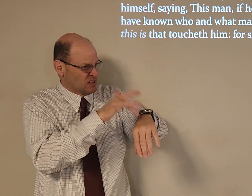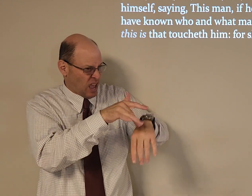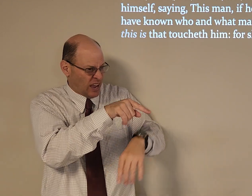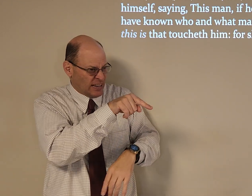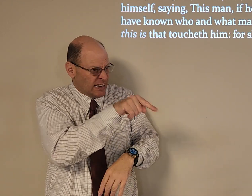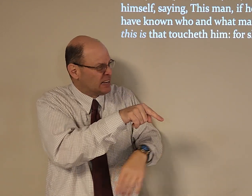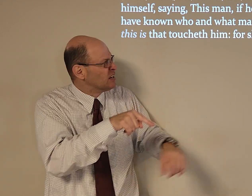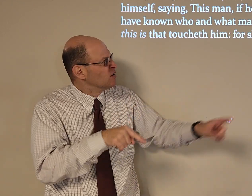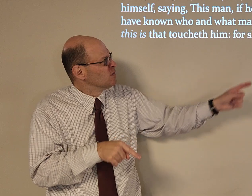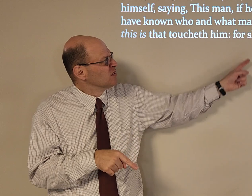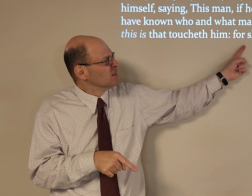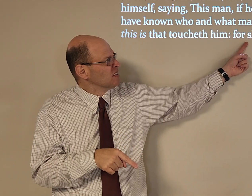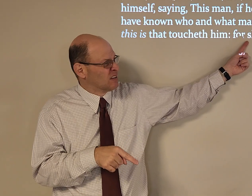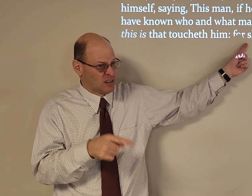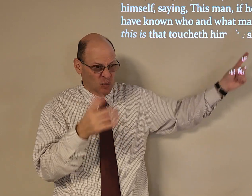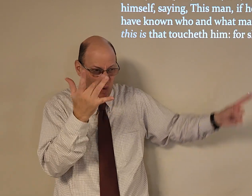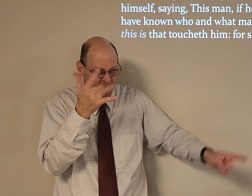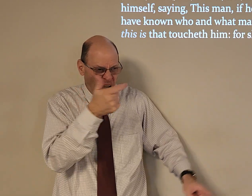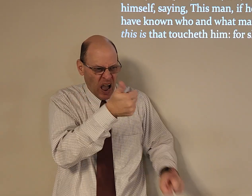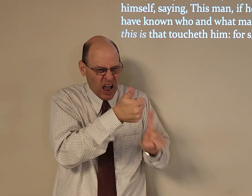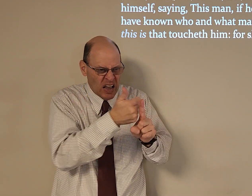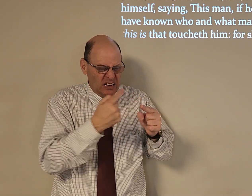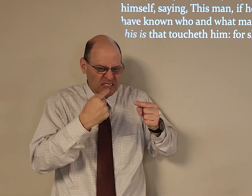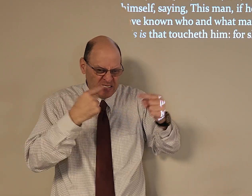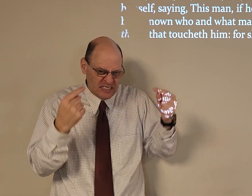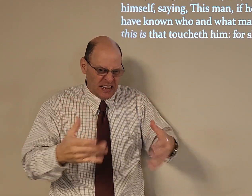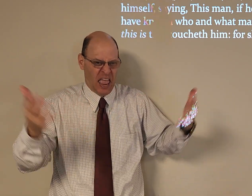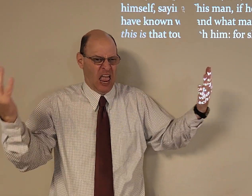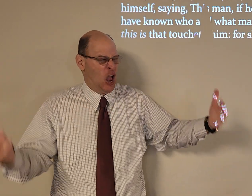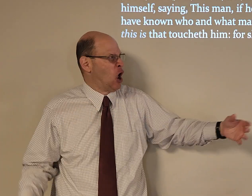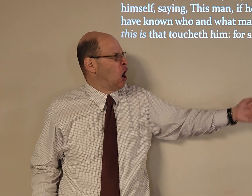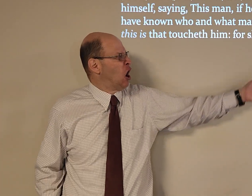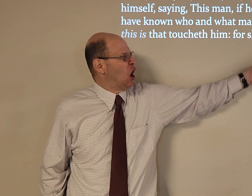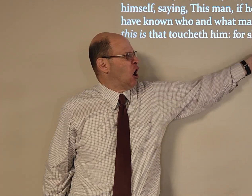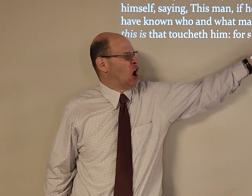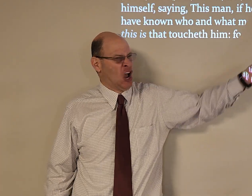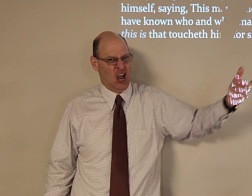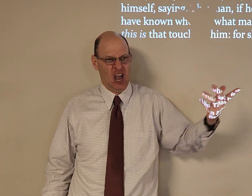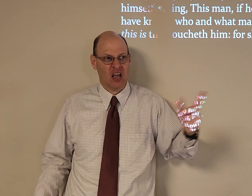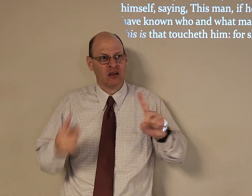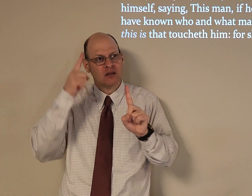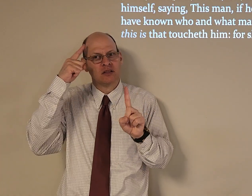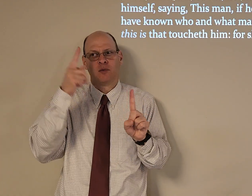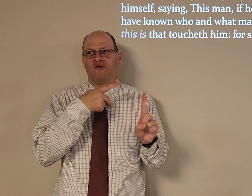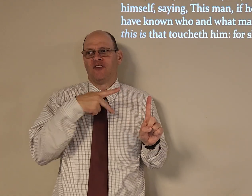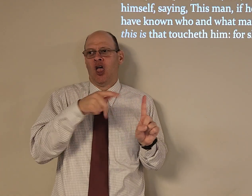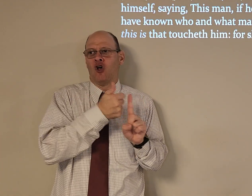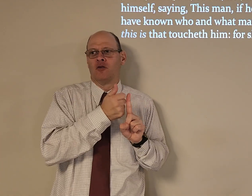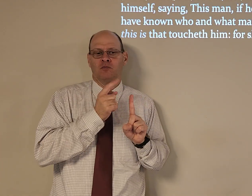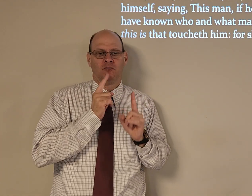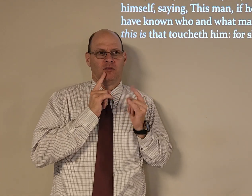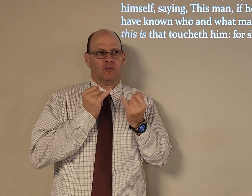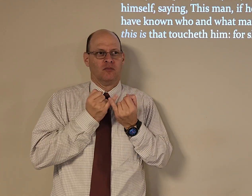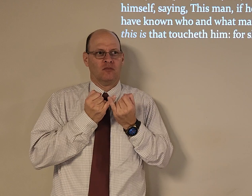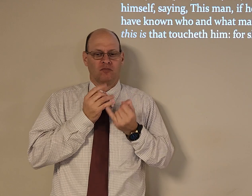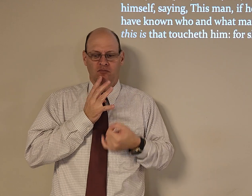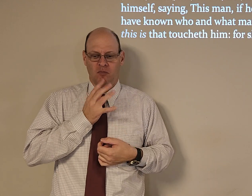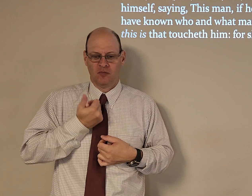touching him, for she is a sinner. He should know better not to allow